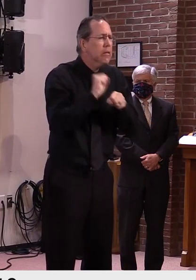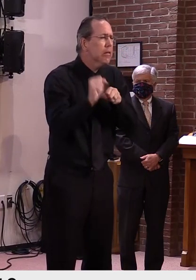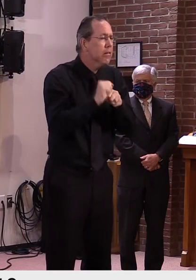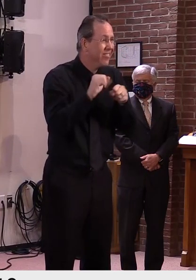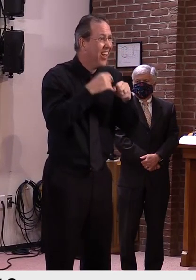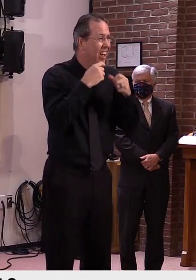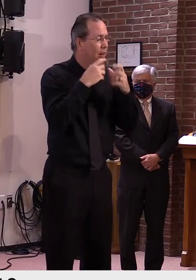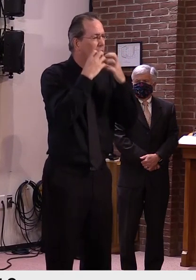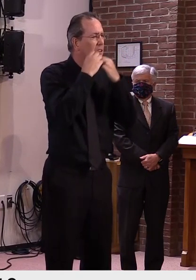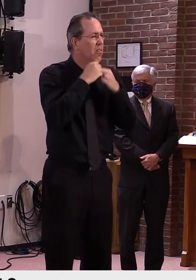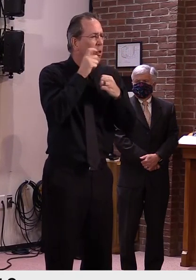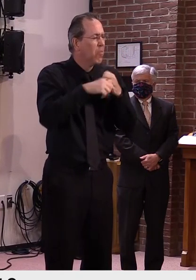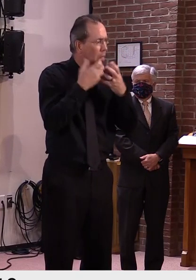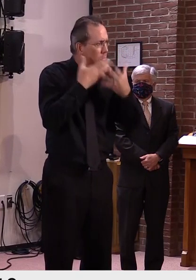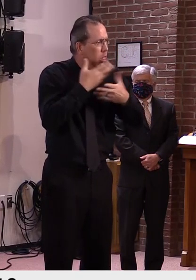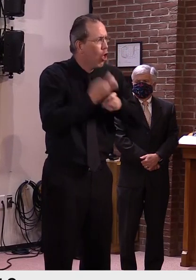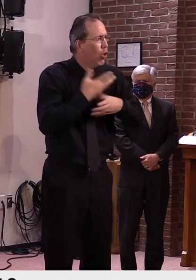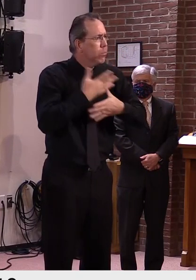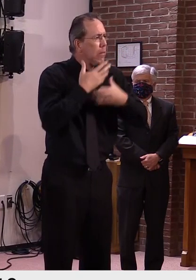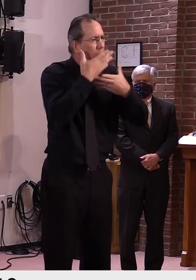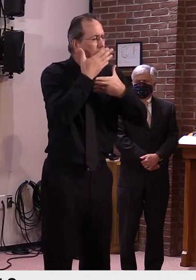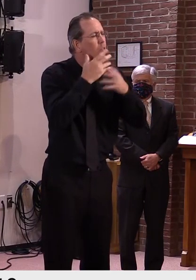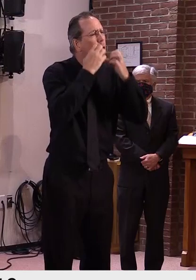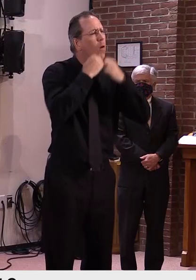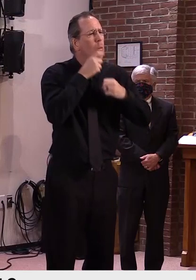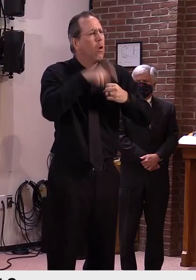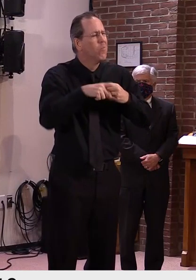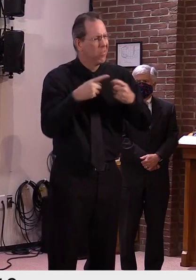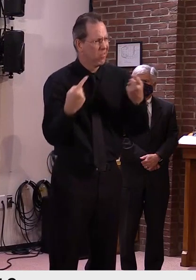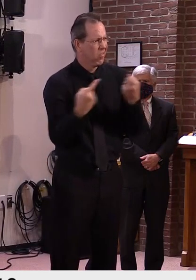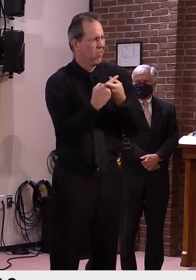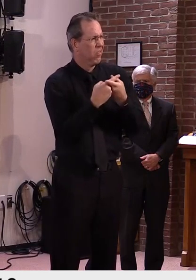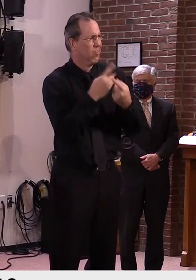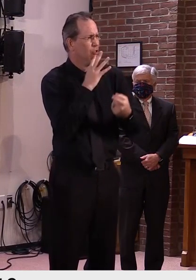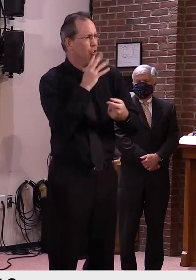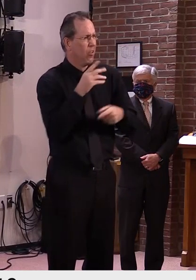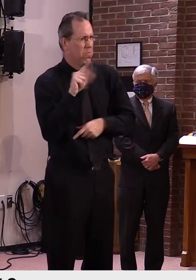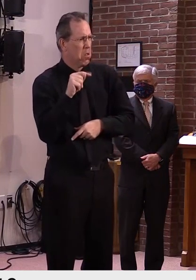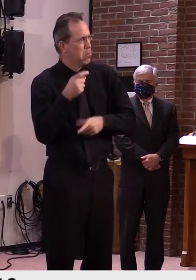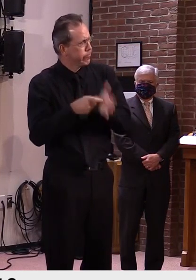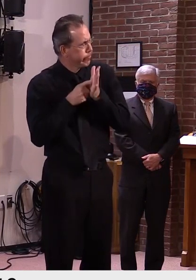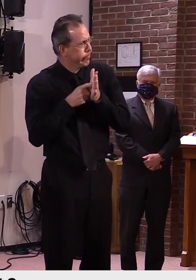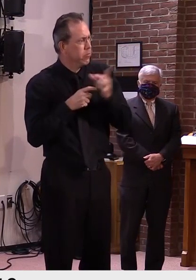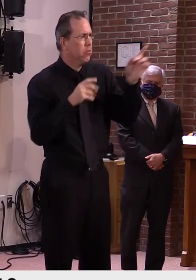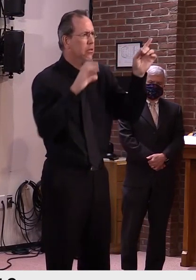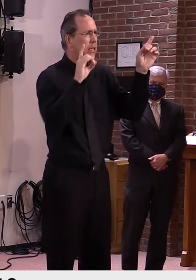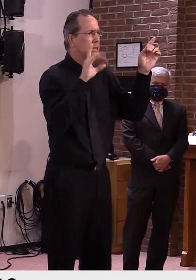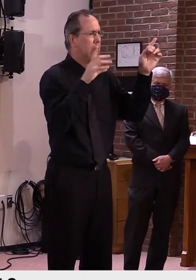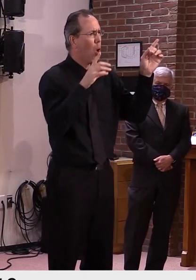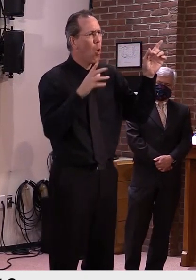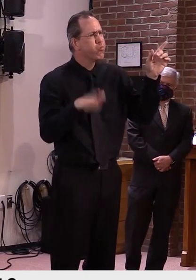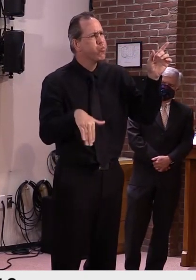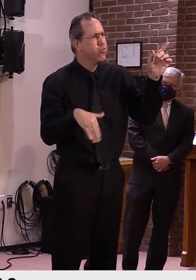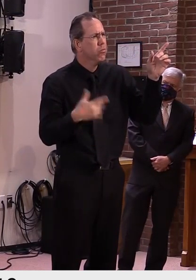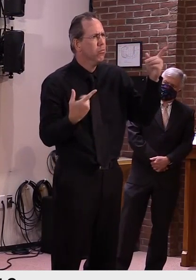But again, we just thought this was the right approach. Whether, you know, we had decisions to make as to whether we should have sports at all. The first